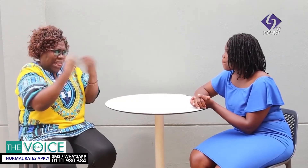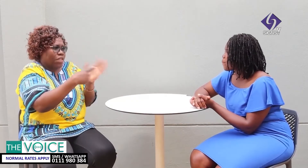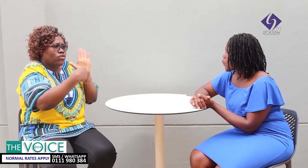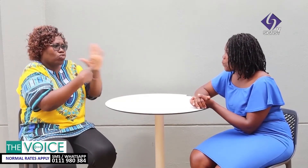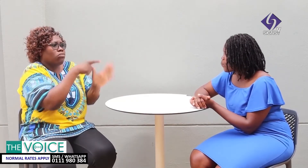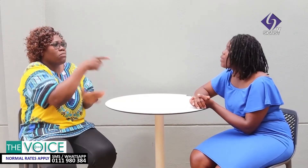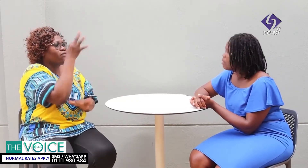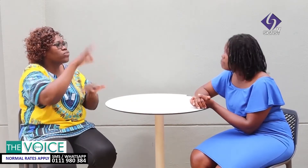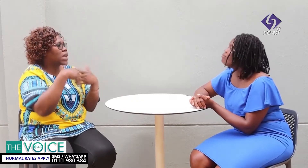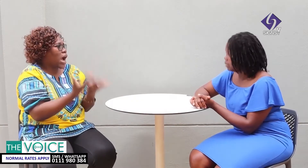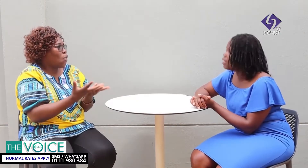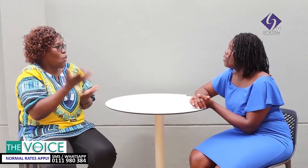myself.